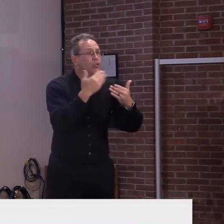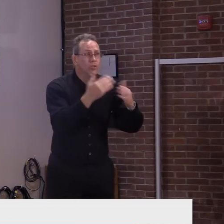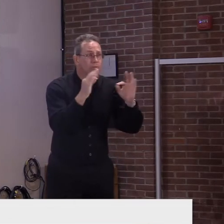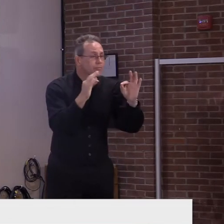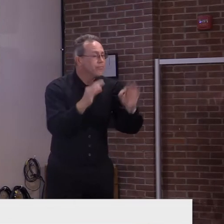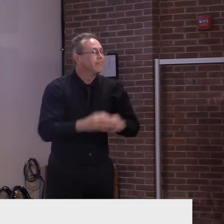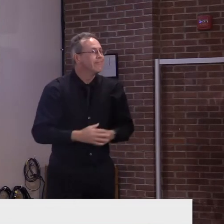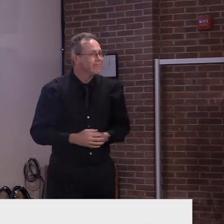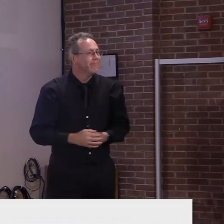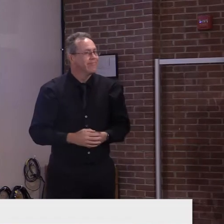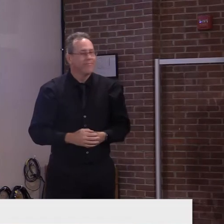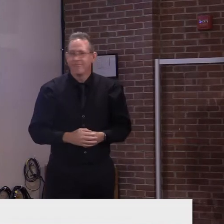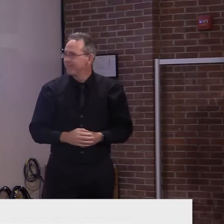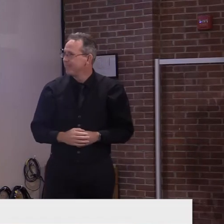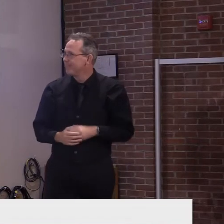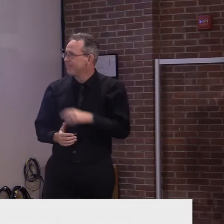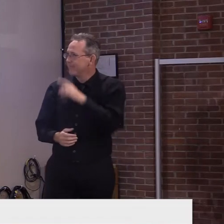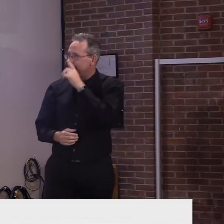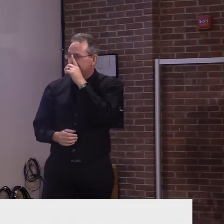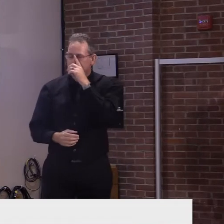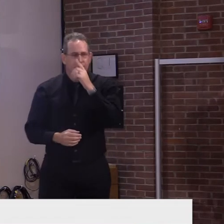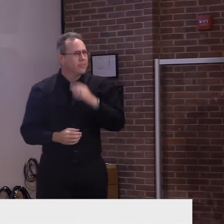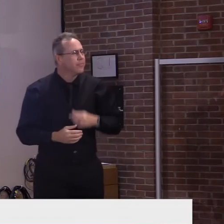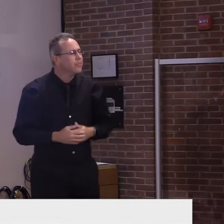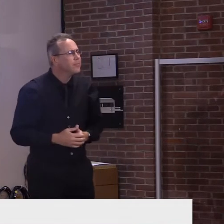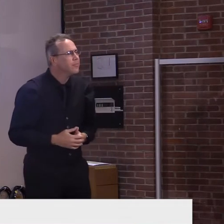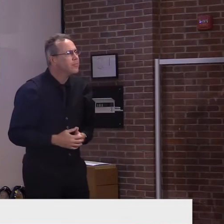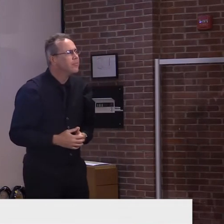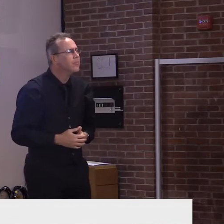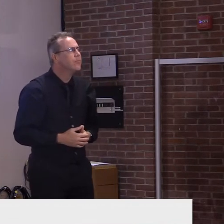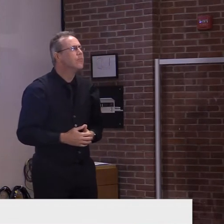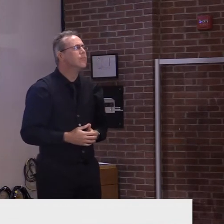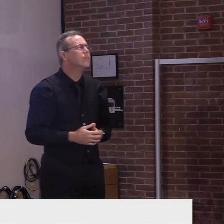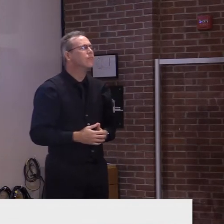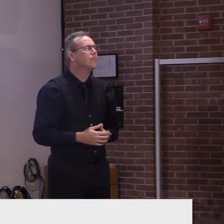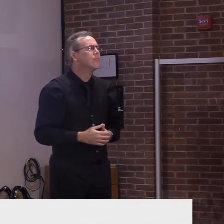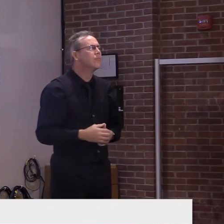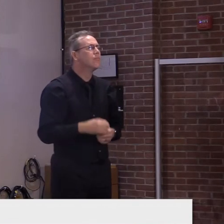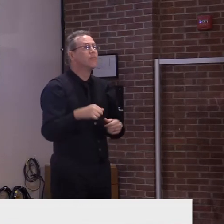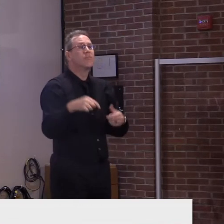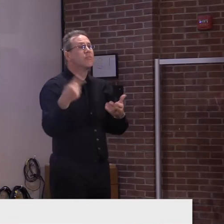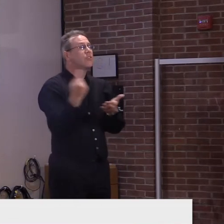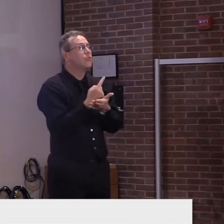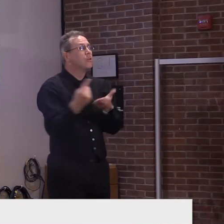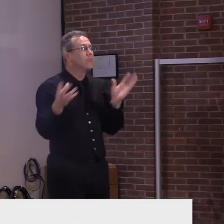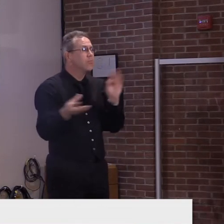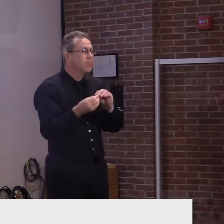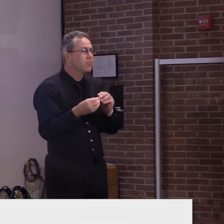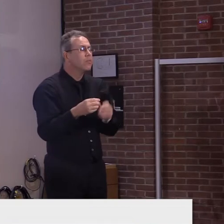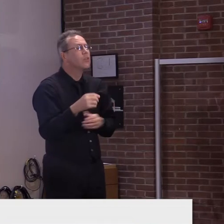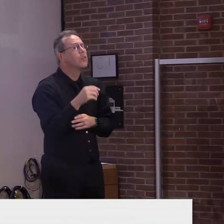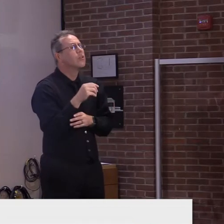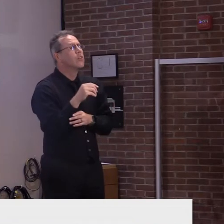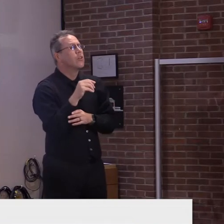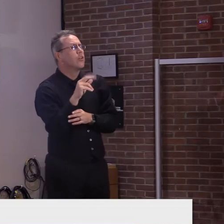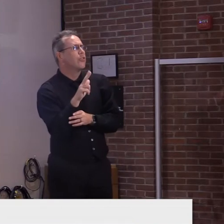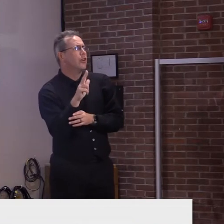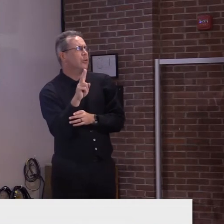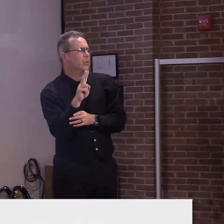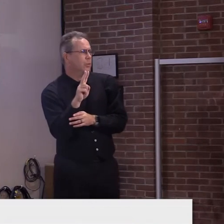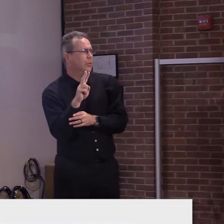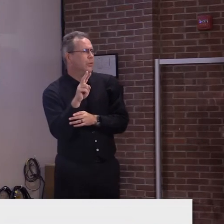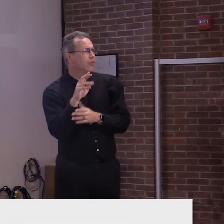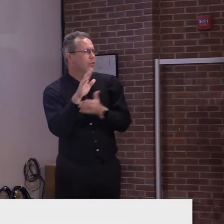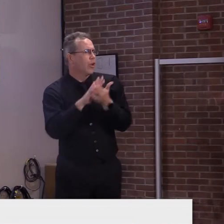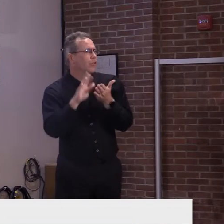what the week one numbers look like, 32 cases so far reported on college campuses out of